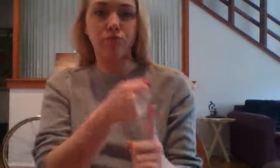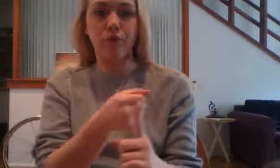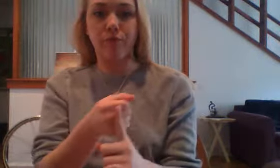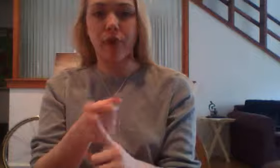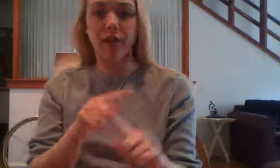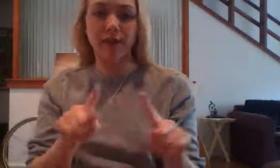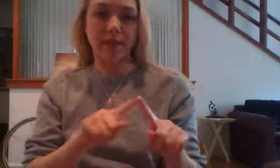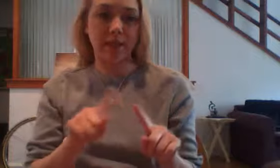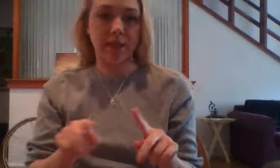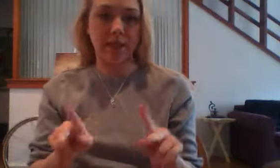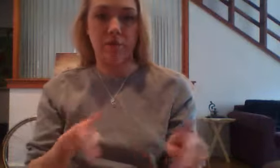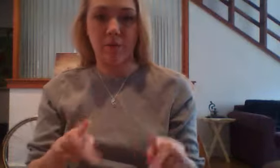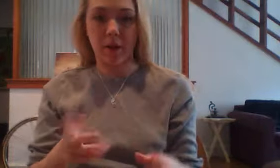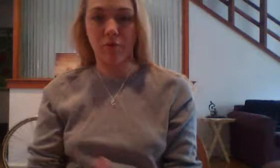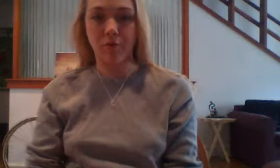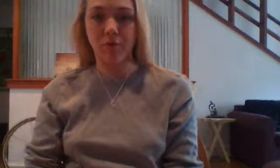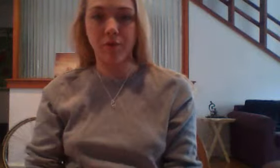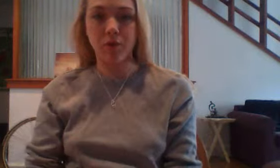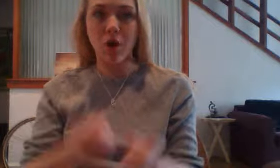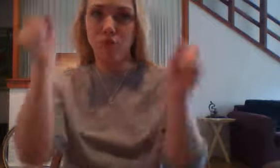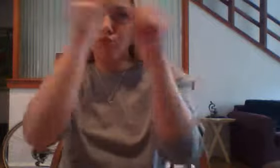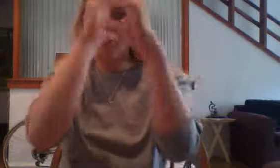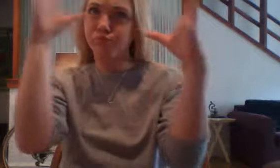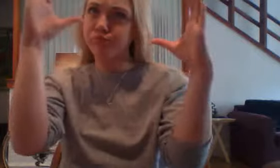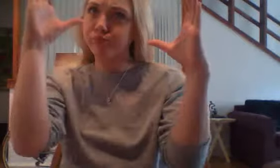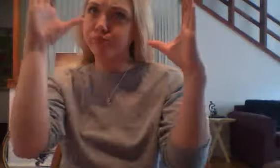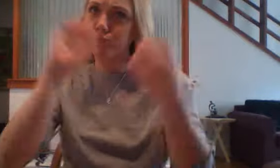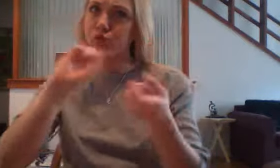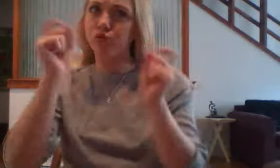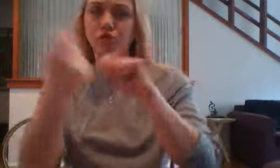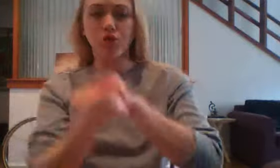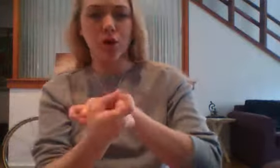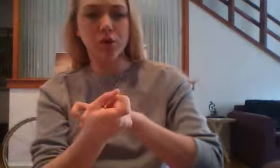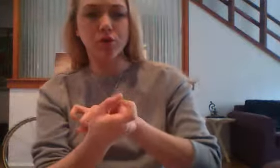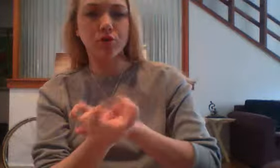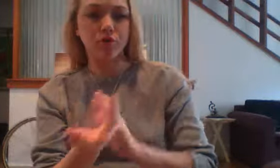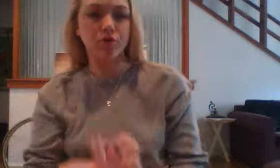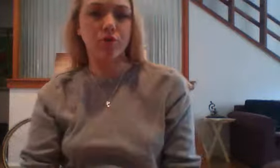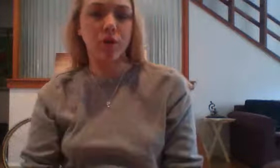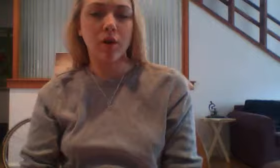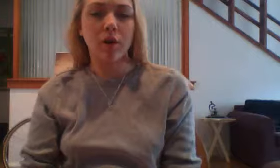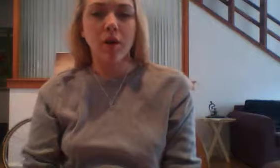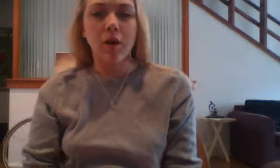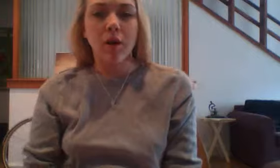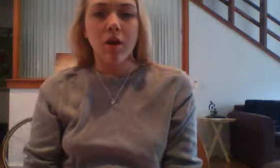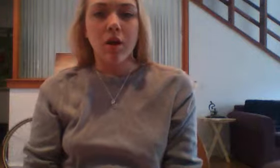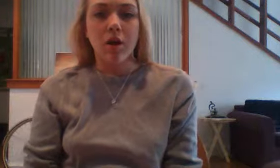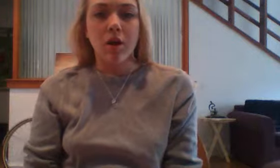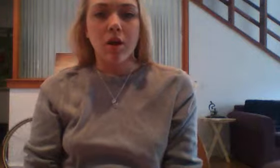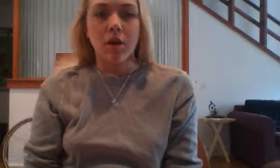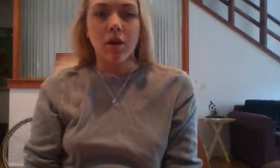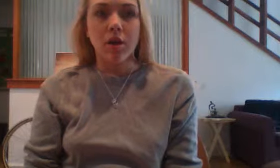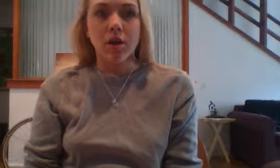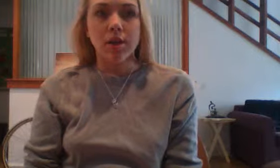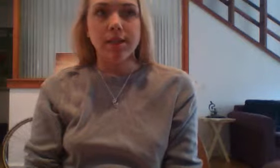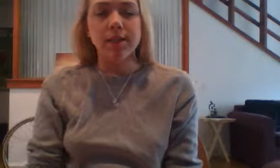So let's talk a little bit about framing disability. This is my favorite graphic. But it's to help us all remember that we need to look at disability through a very